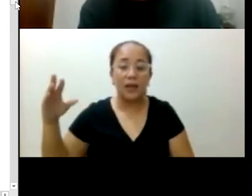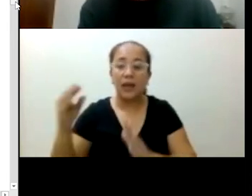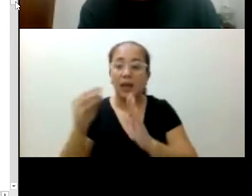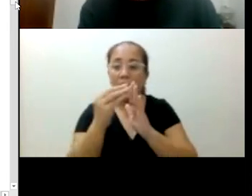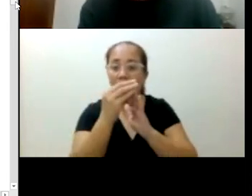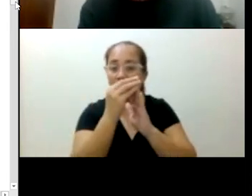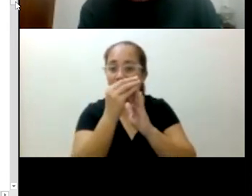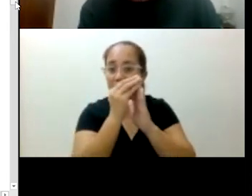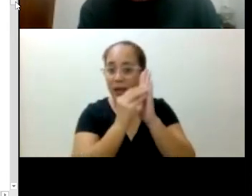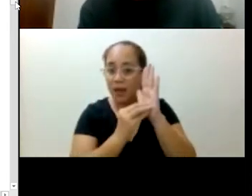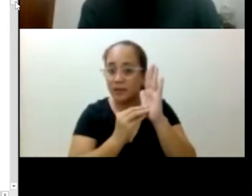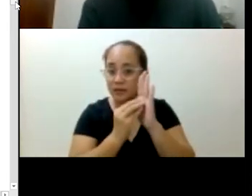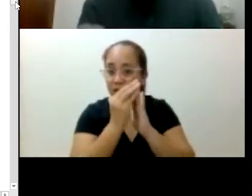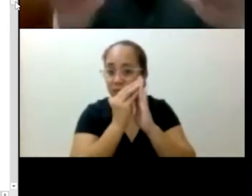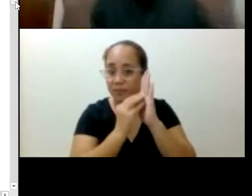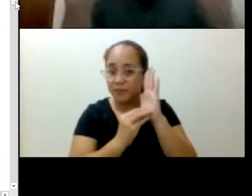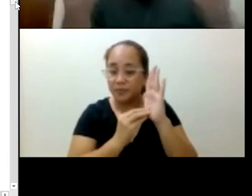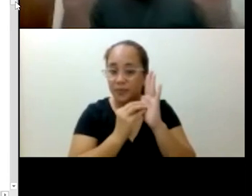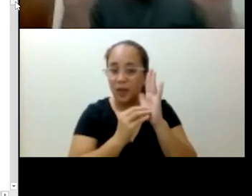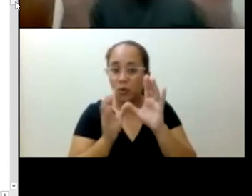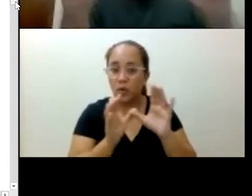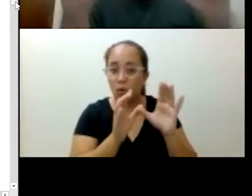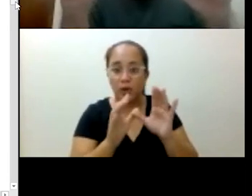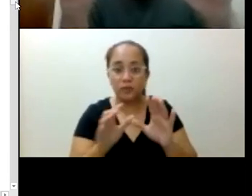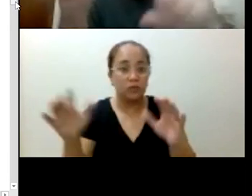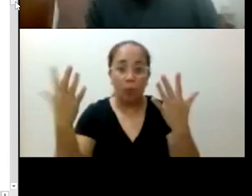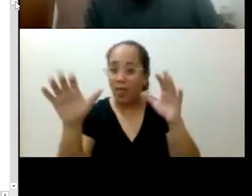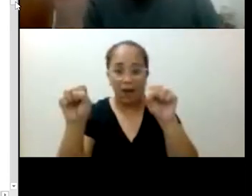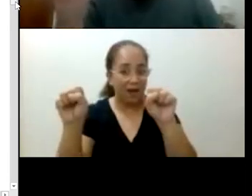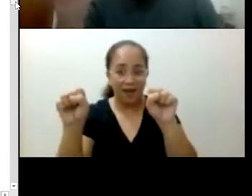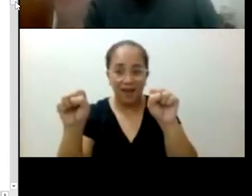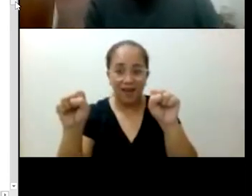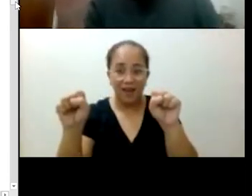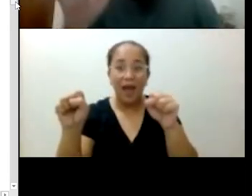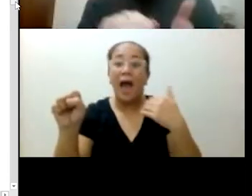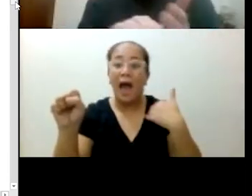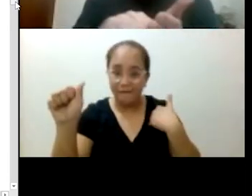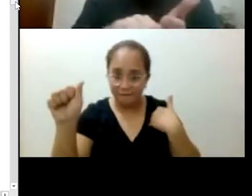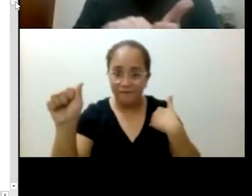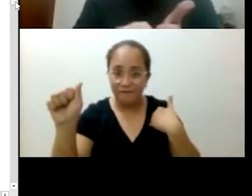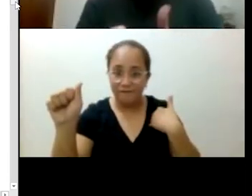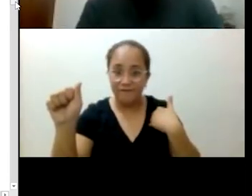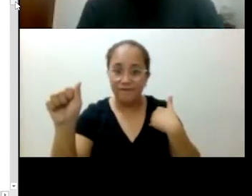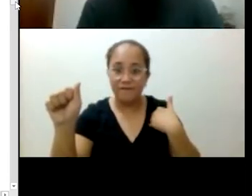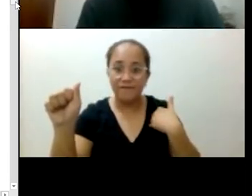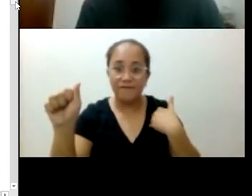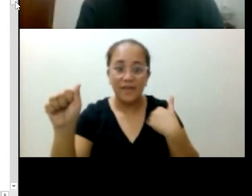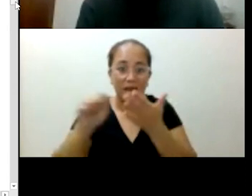is going to be most common. We don't have this. We do have this, an